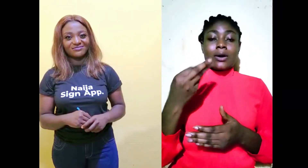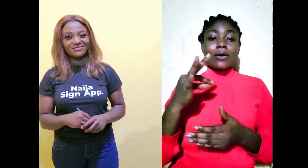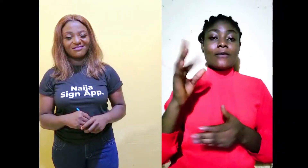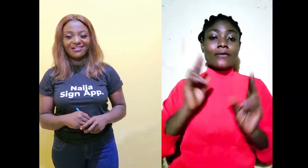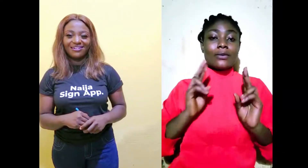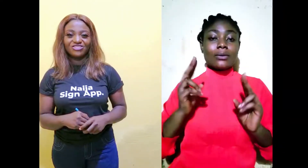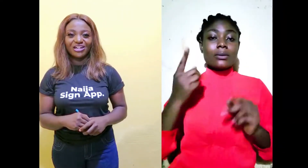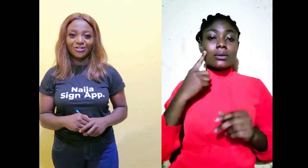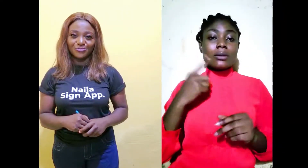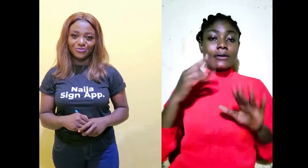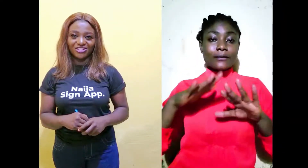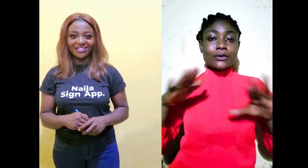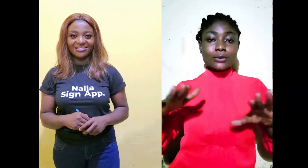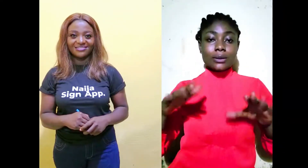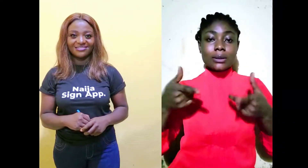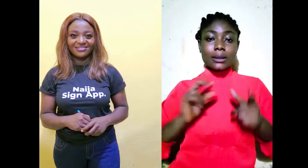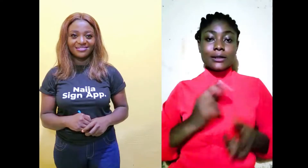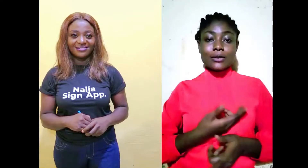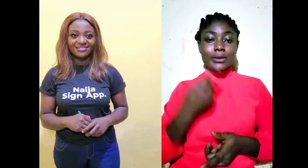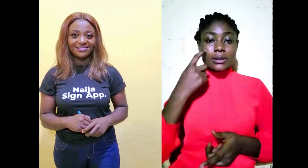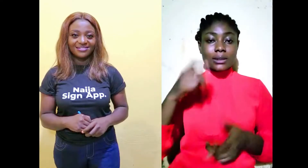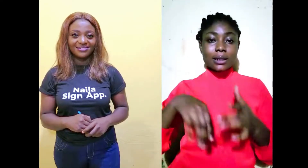children. Let's check out the project.